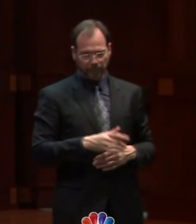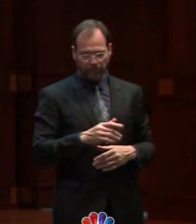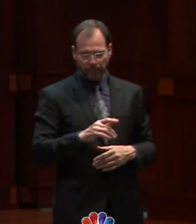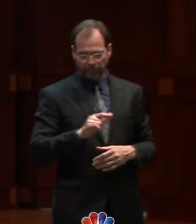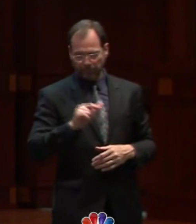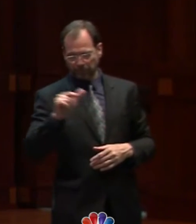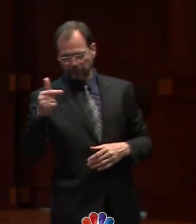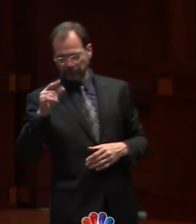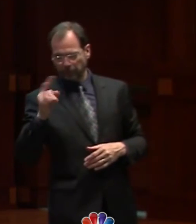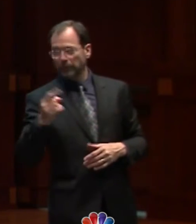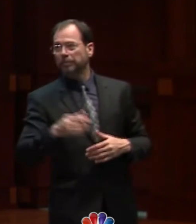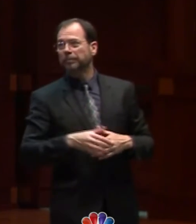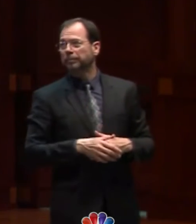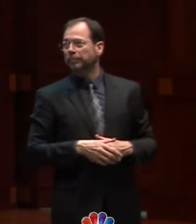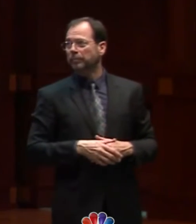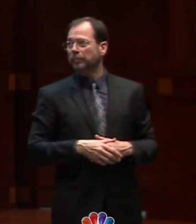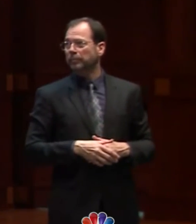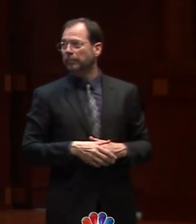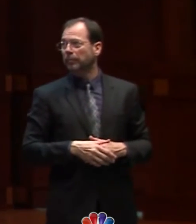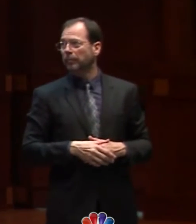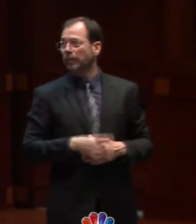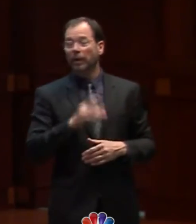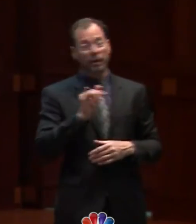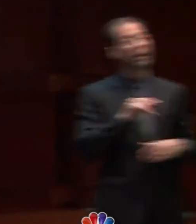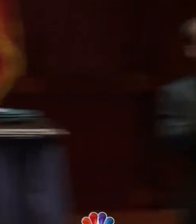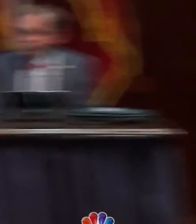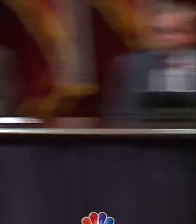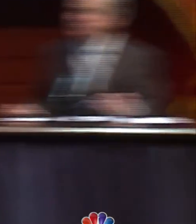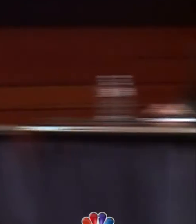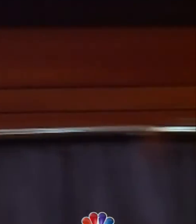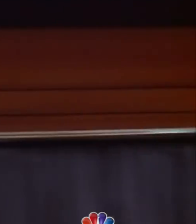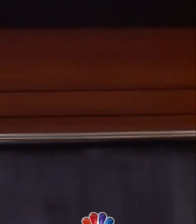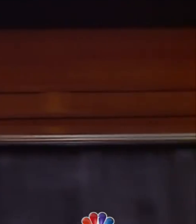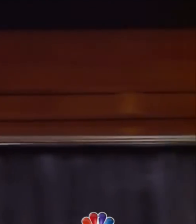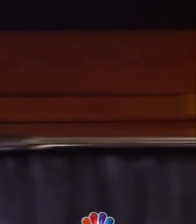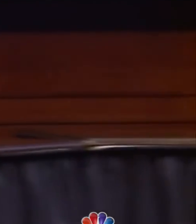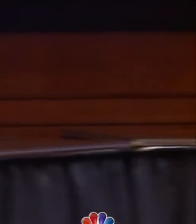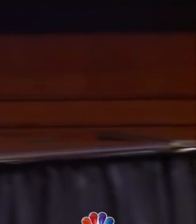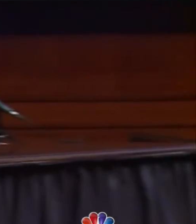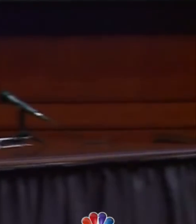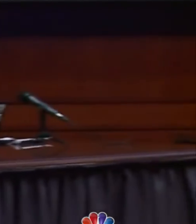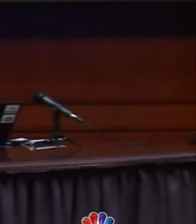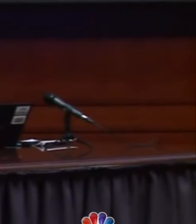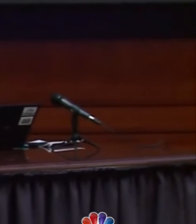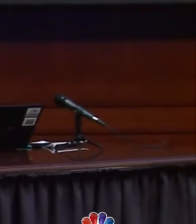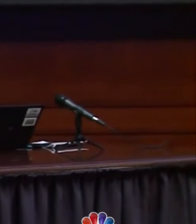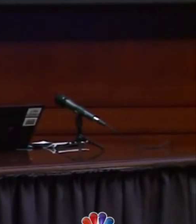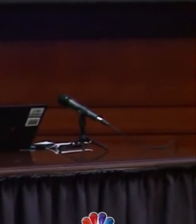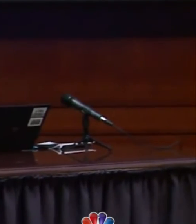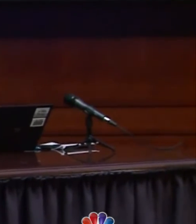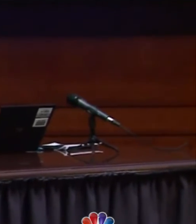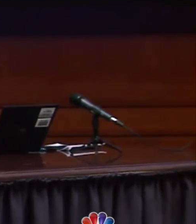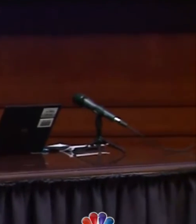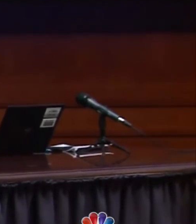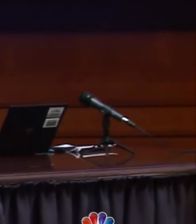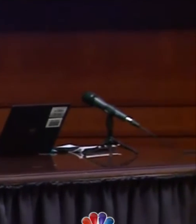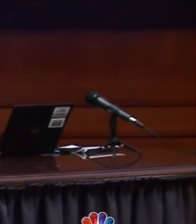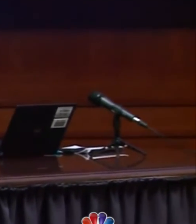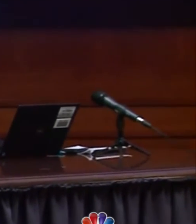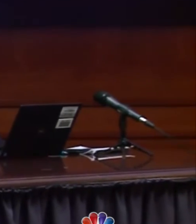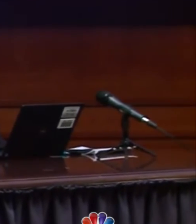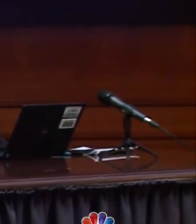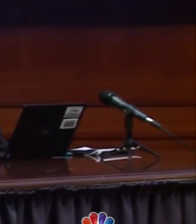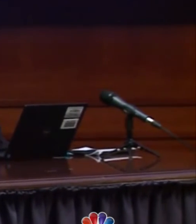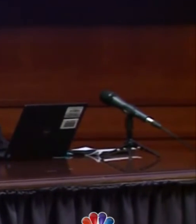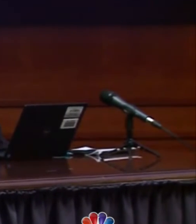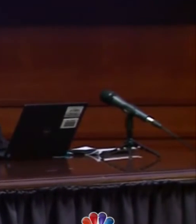end up. The other thing is, it's a conversation that I've also had with the county judge here and your local public health authority, Dr. Escott. And between the judge and their